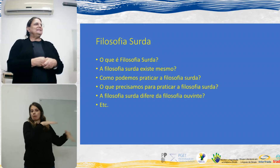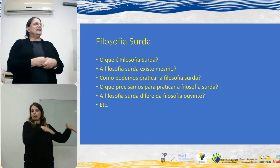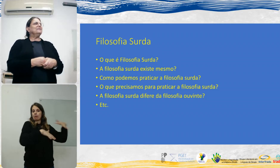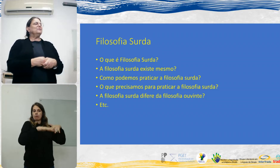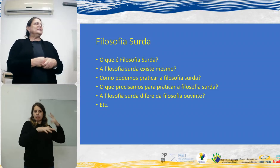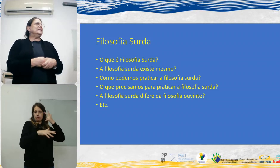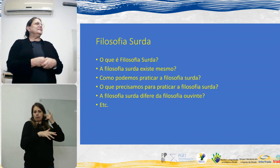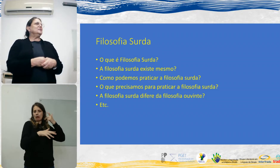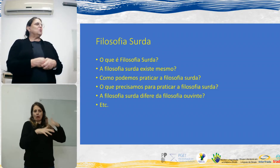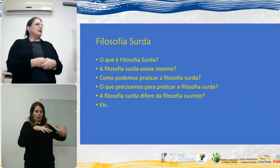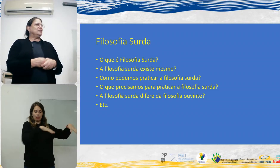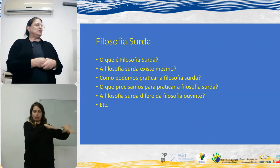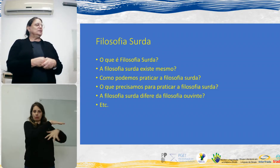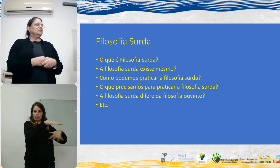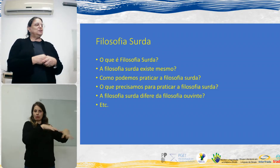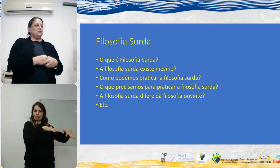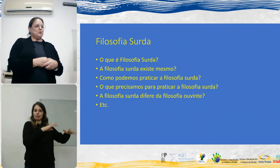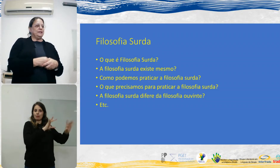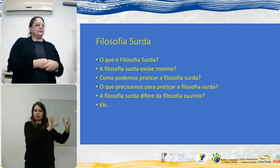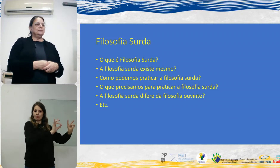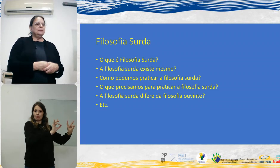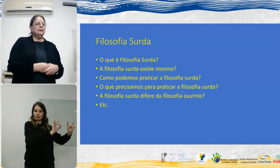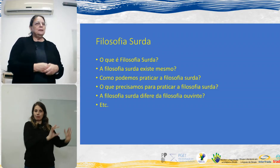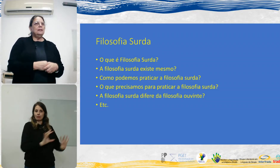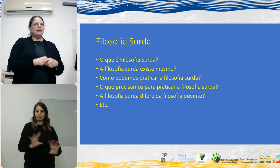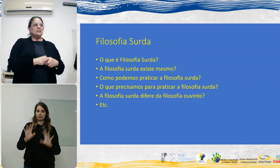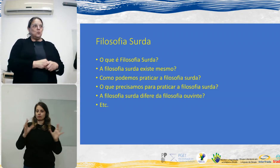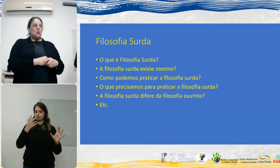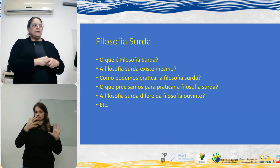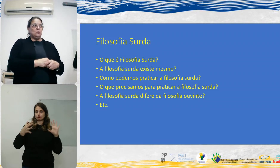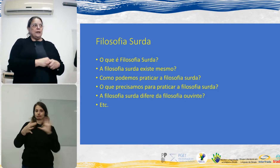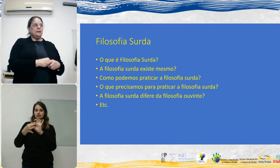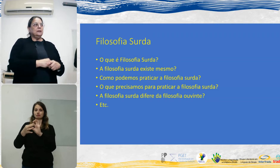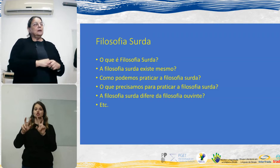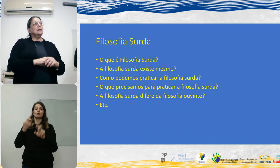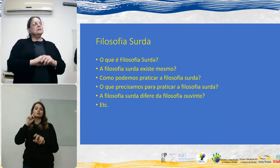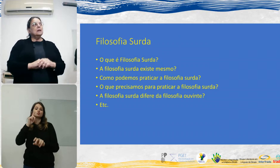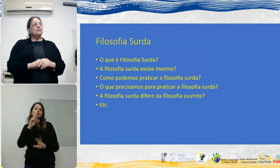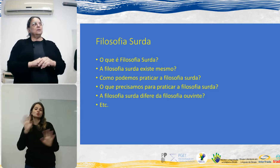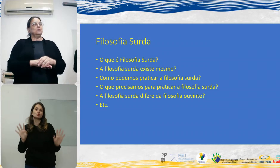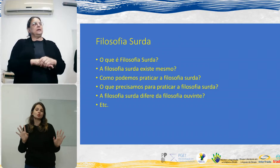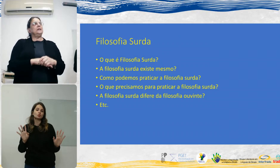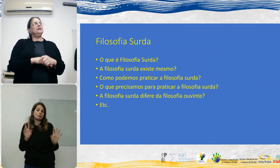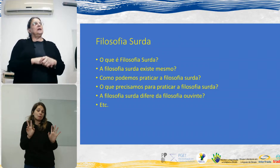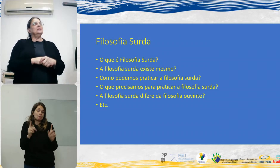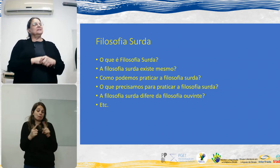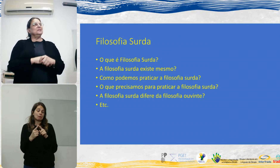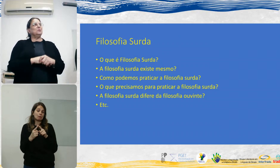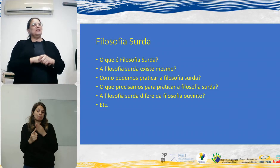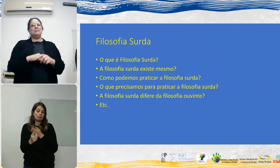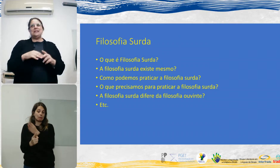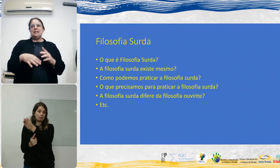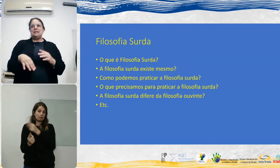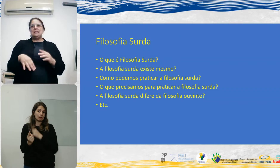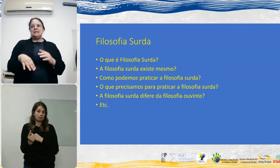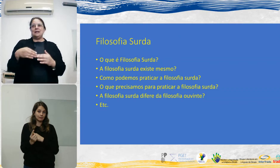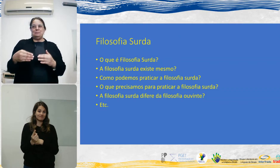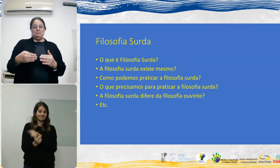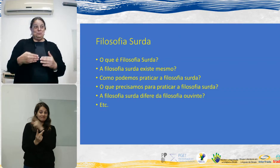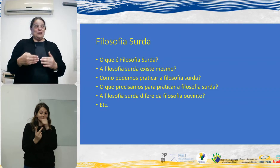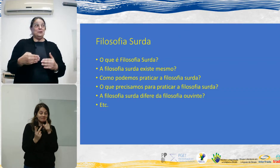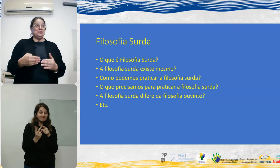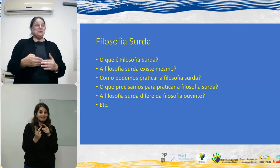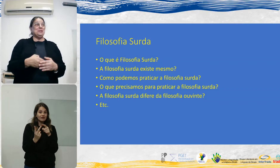add deaf-related questions to it. That's one way. Another way, and this is what I've been hinting